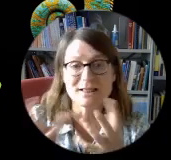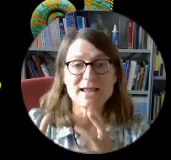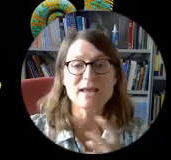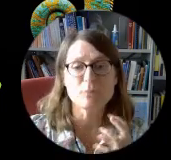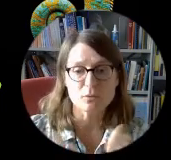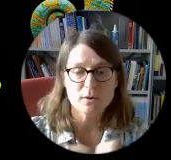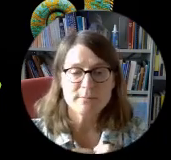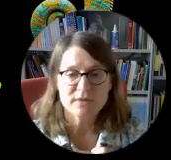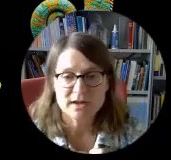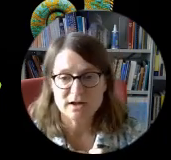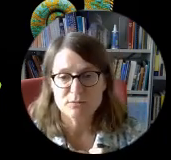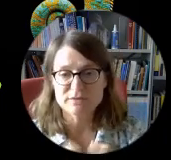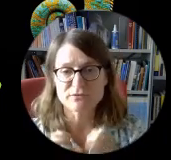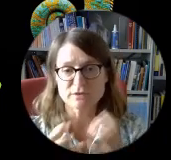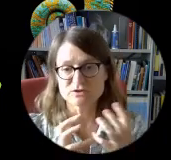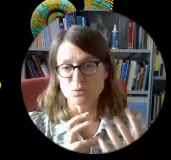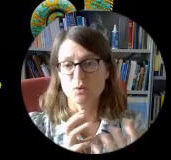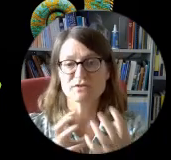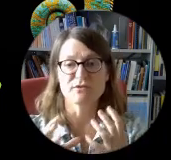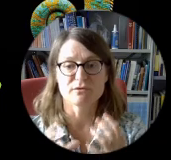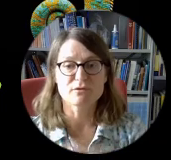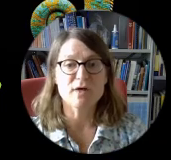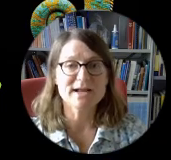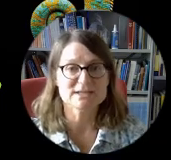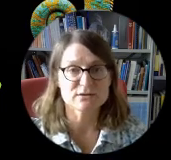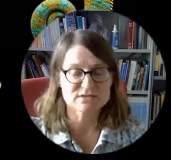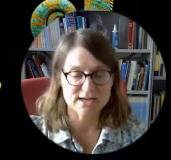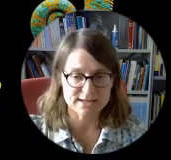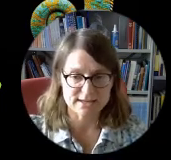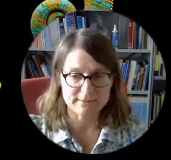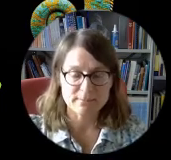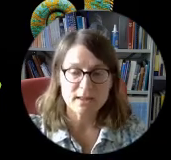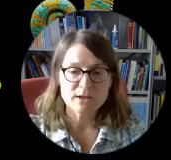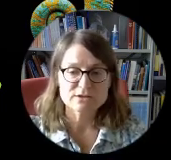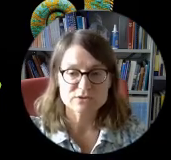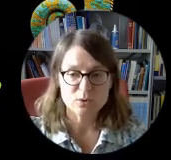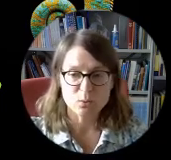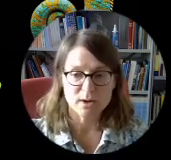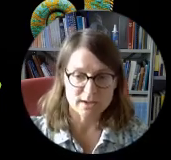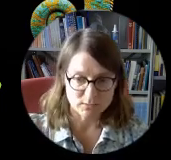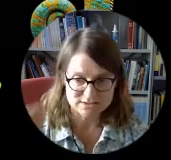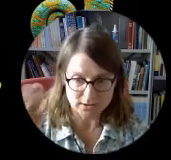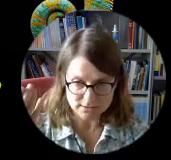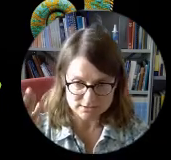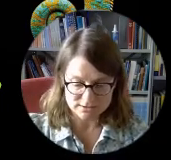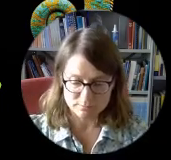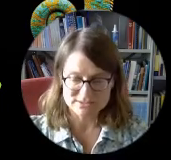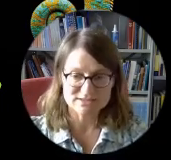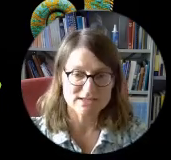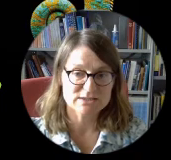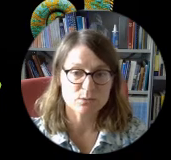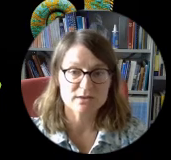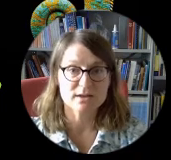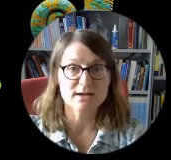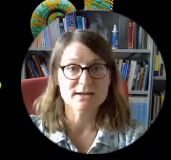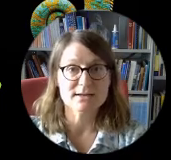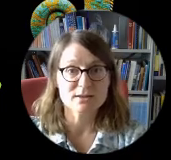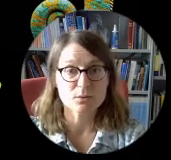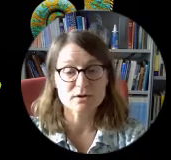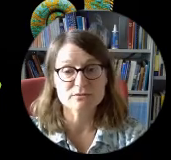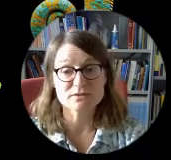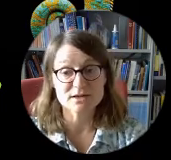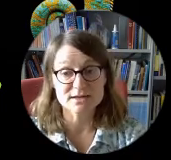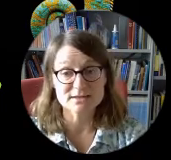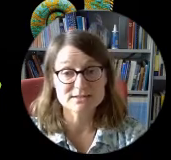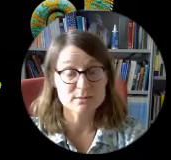which label refers to what variety of signing. So we started the presentation with the